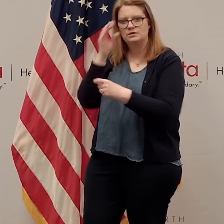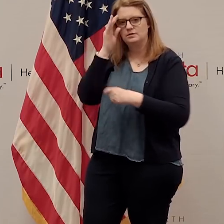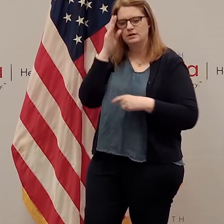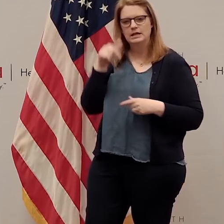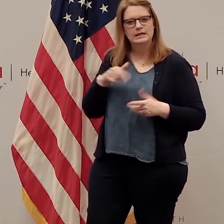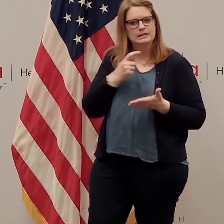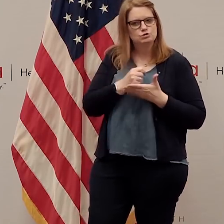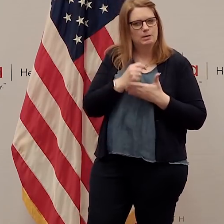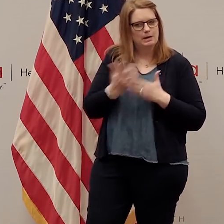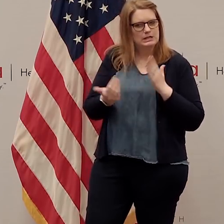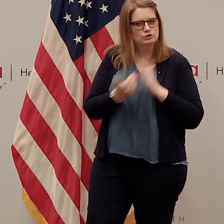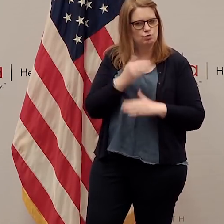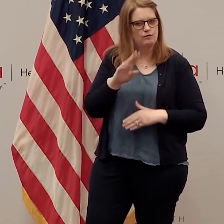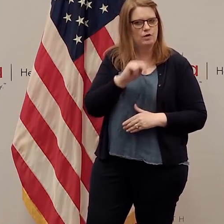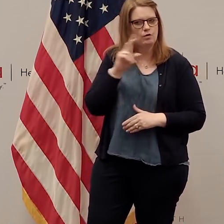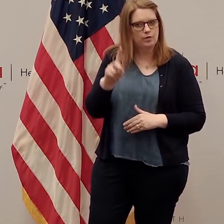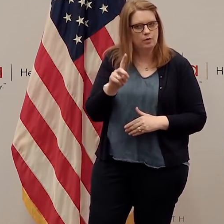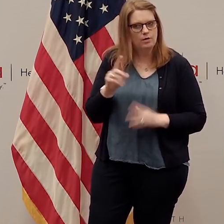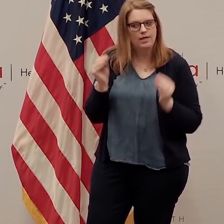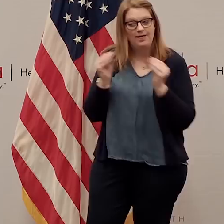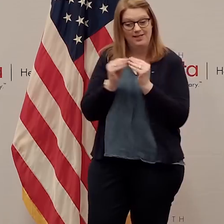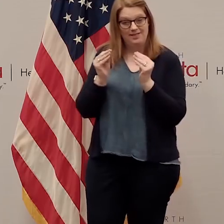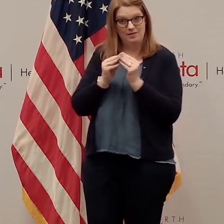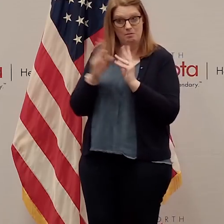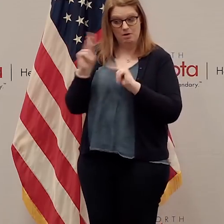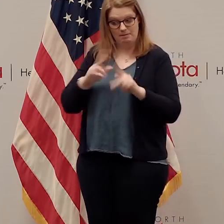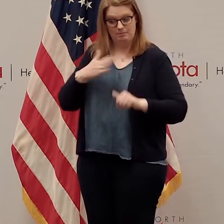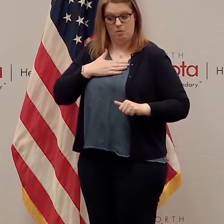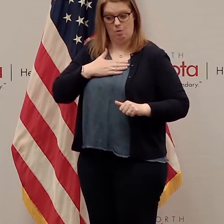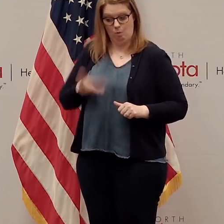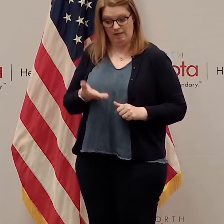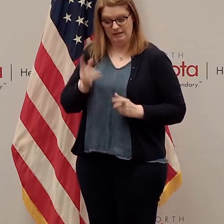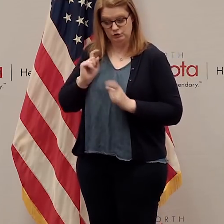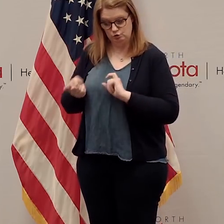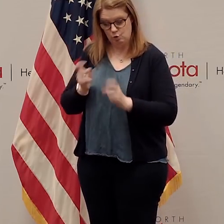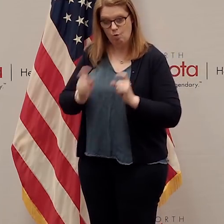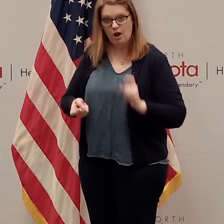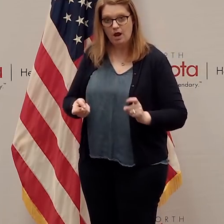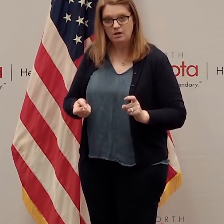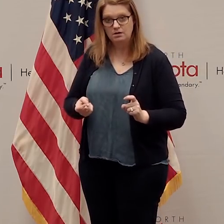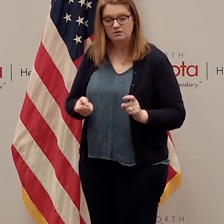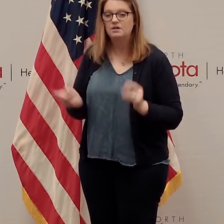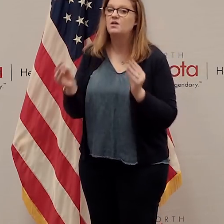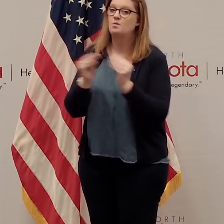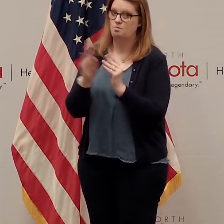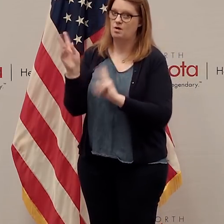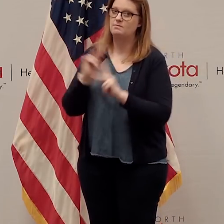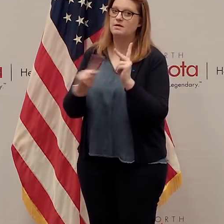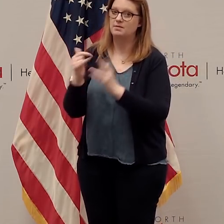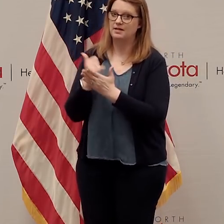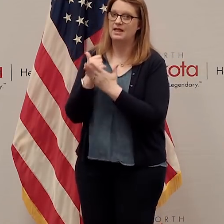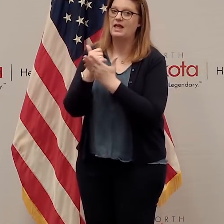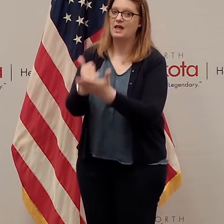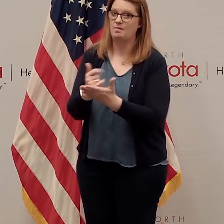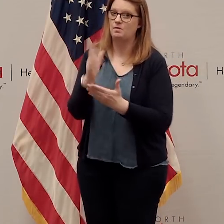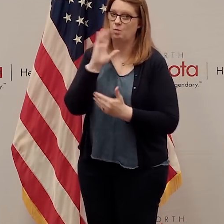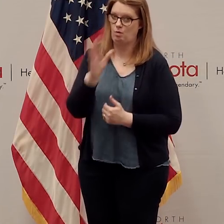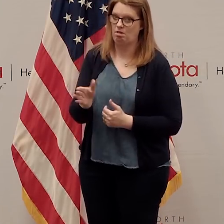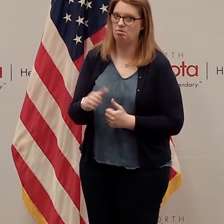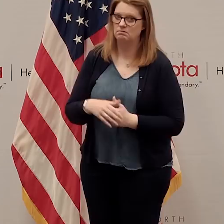North Dakota. The more donors we have, the more people who can potentially be helped by this therapy.